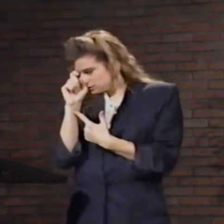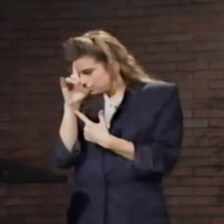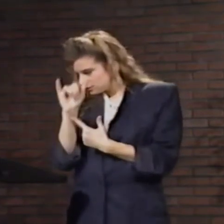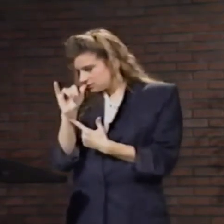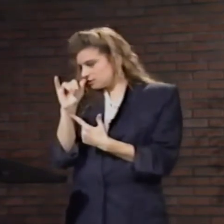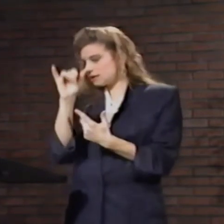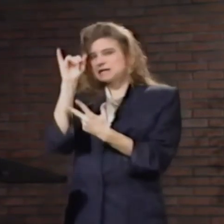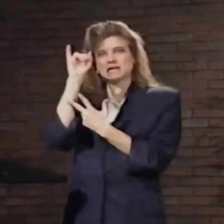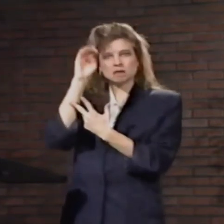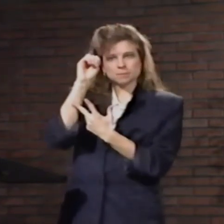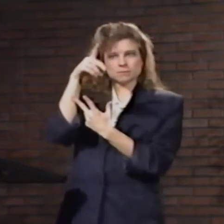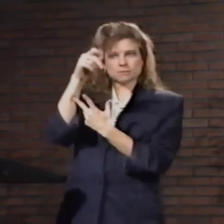accurately,